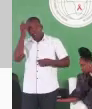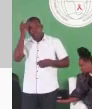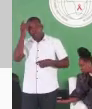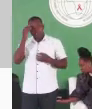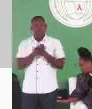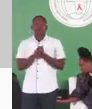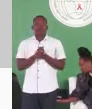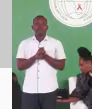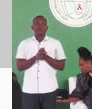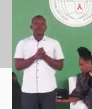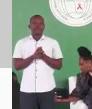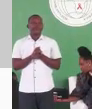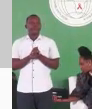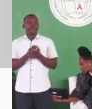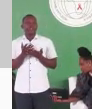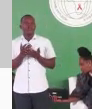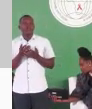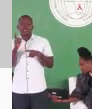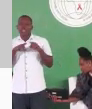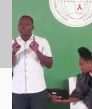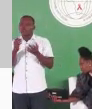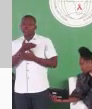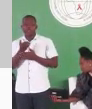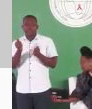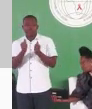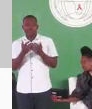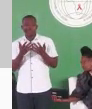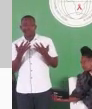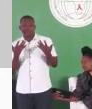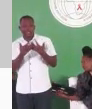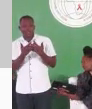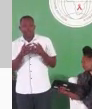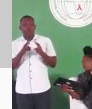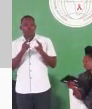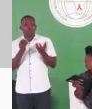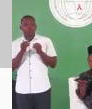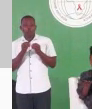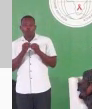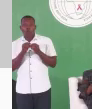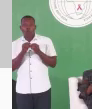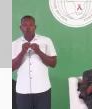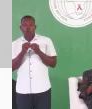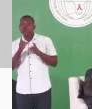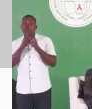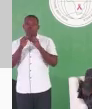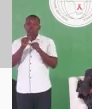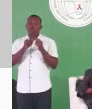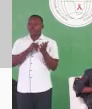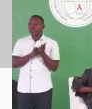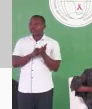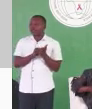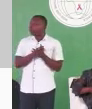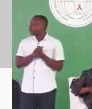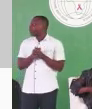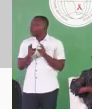to have this without integration. So a lot of this presentation will talk about that. To set the scene, we'll talk about